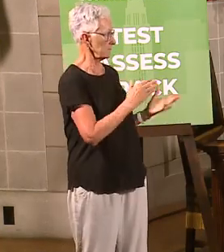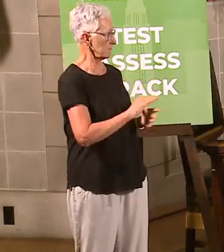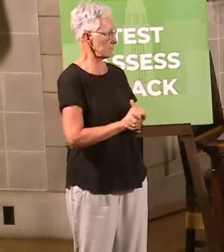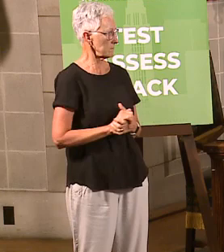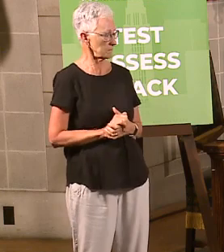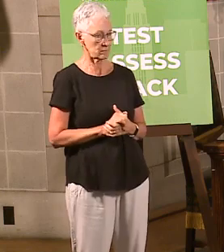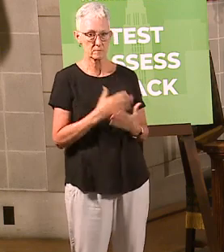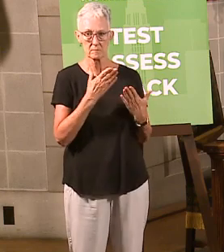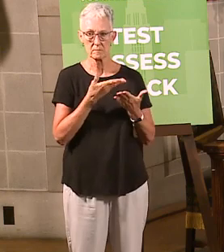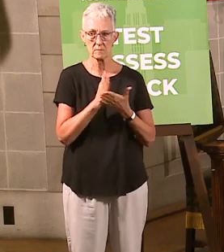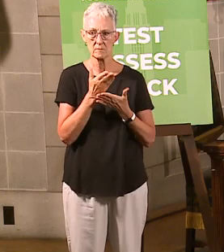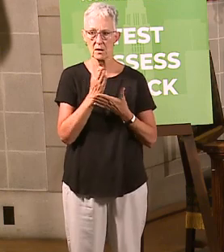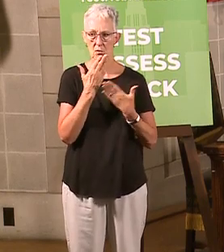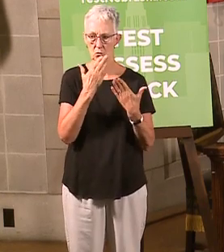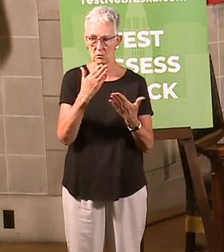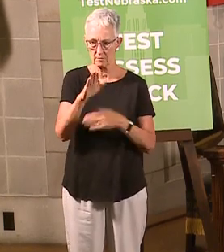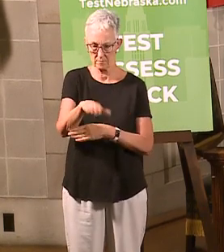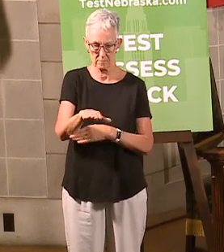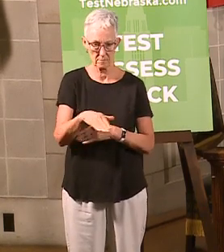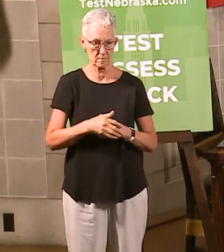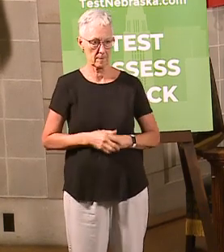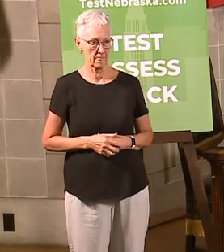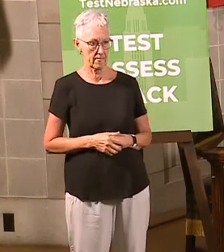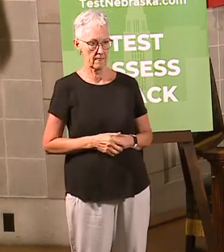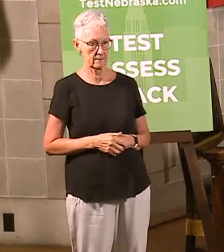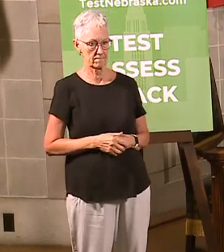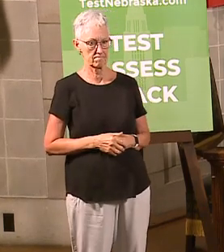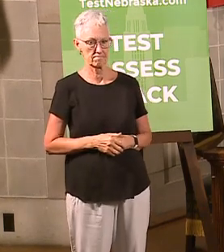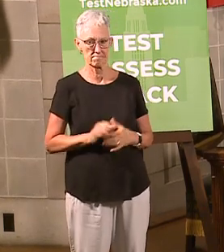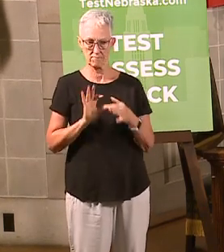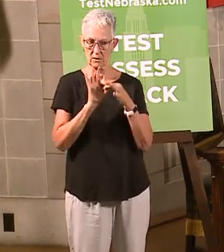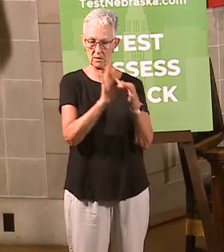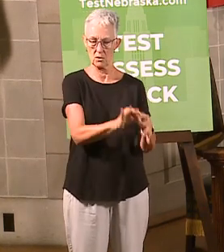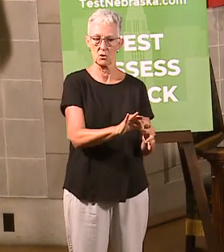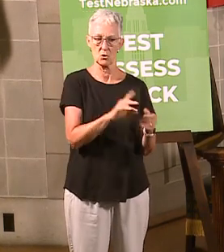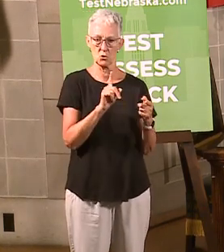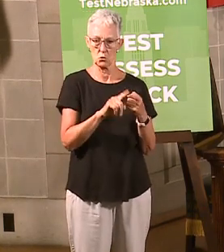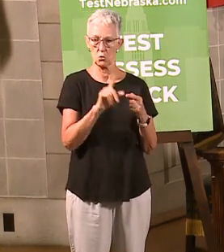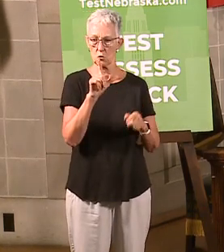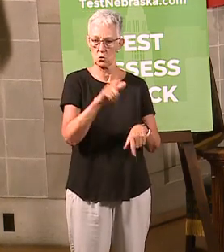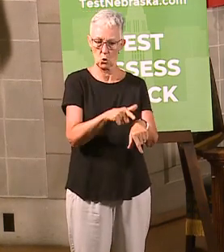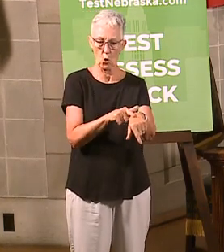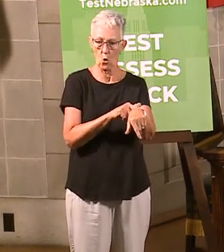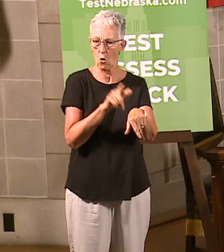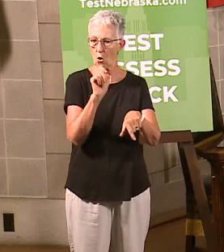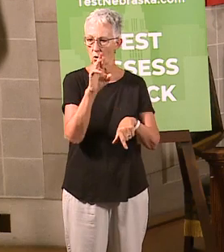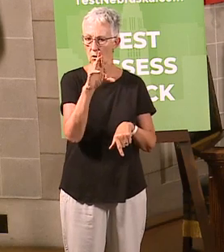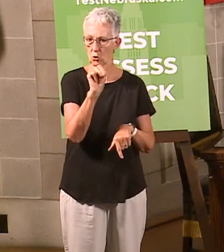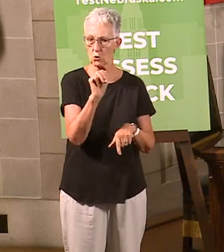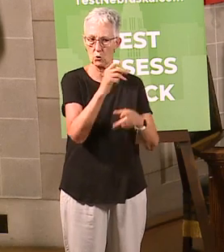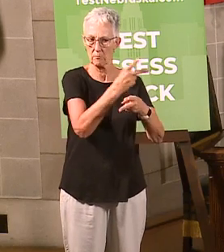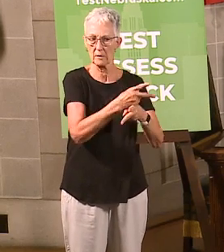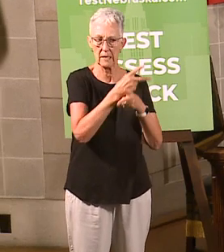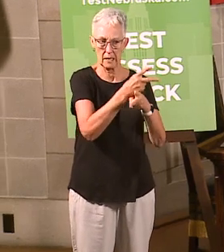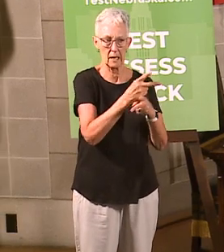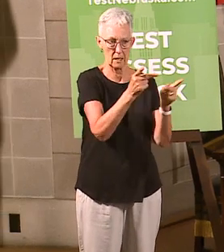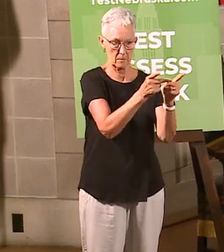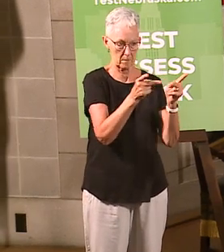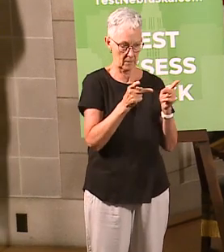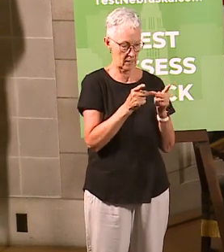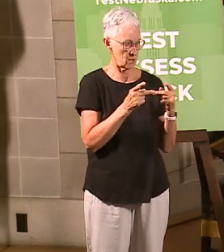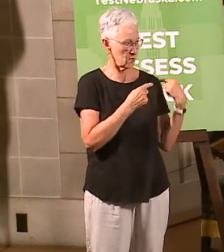All right, good afternoon, everybody. So with regards to our long-term care facilities, throughout the